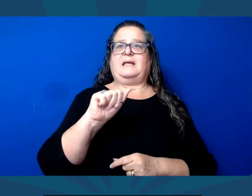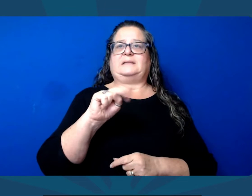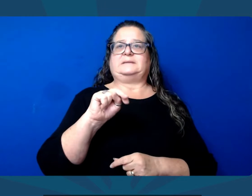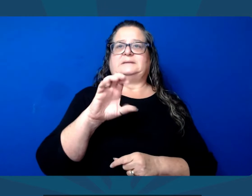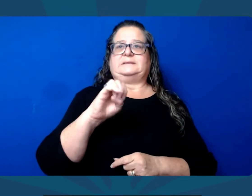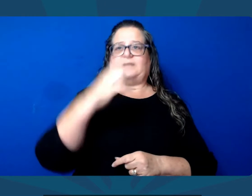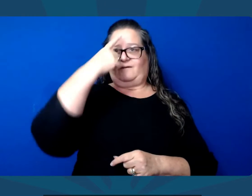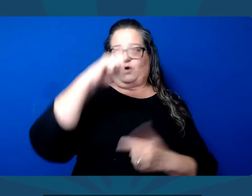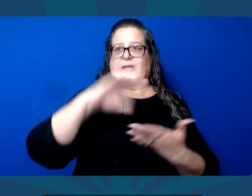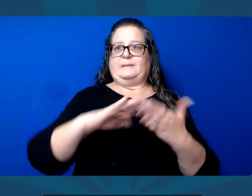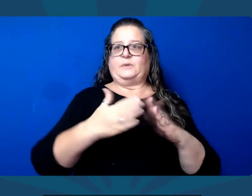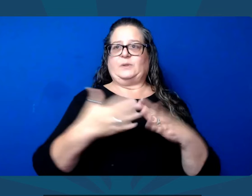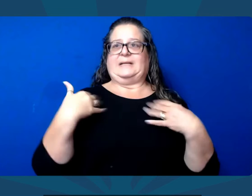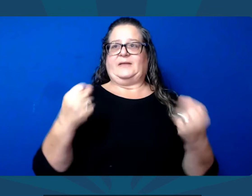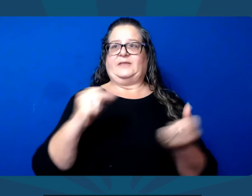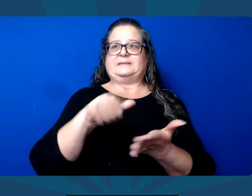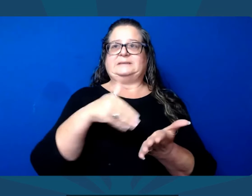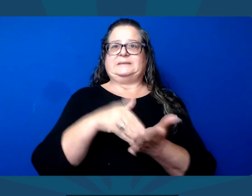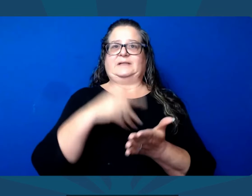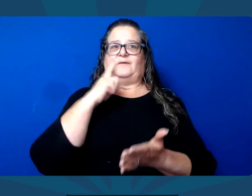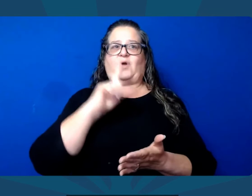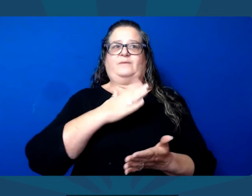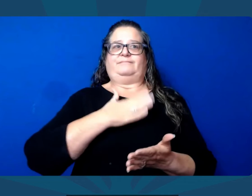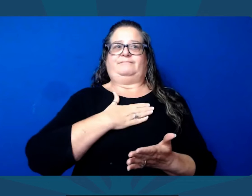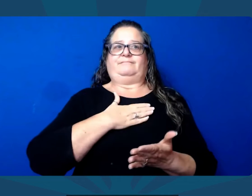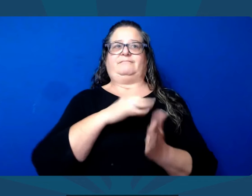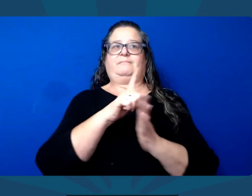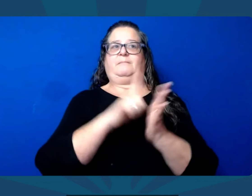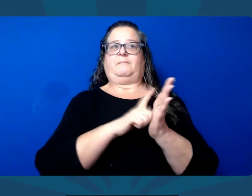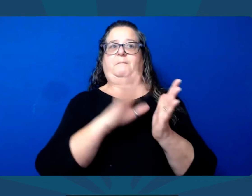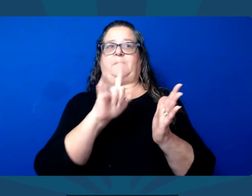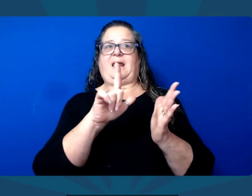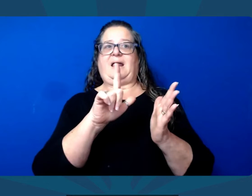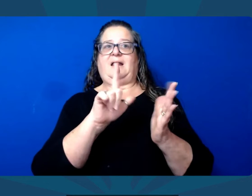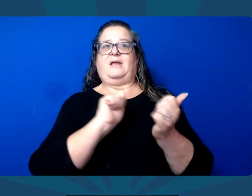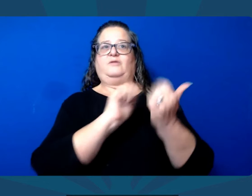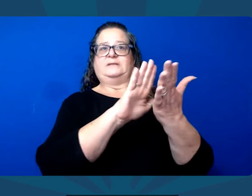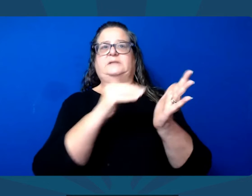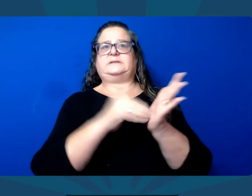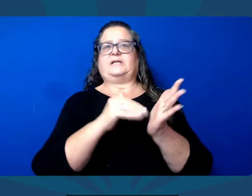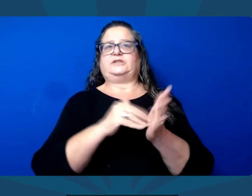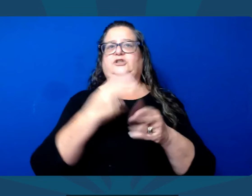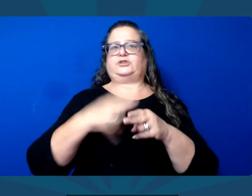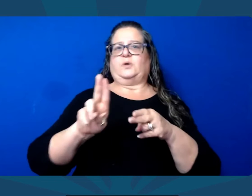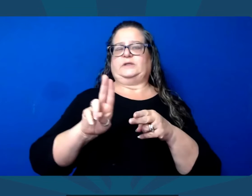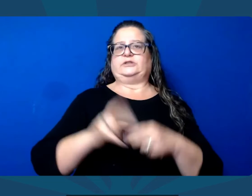Community Health Centers for her bill to address the doctor shortage.